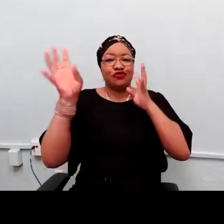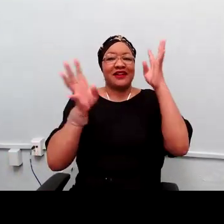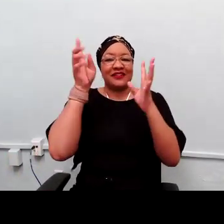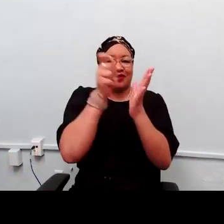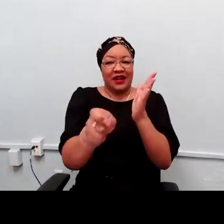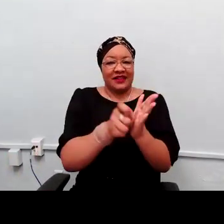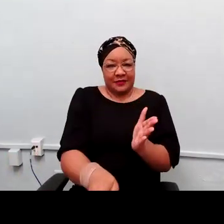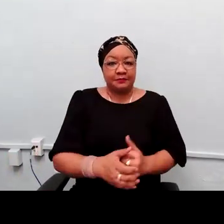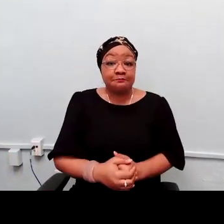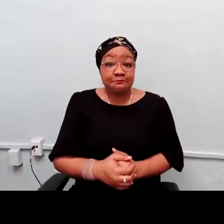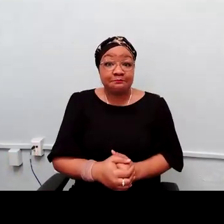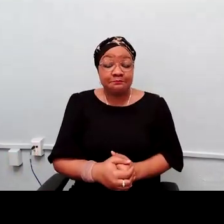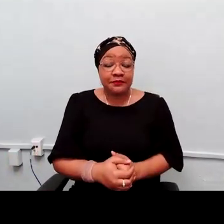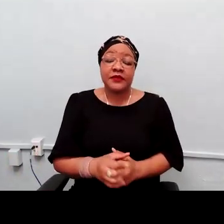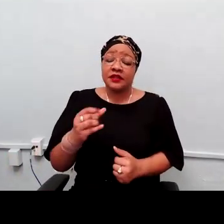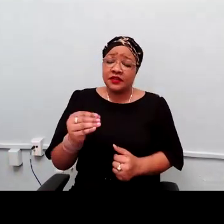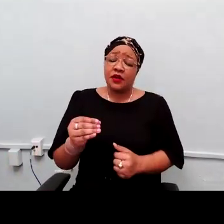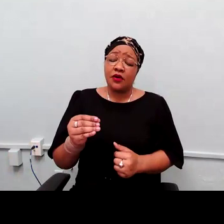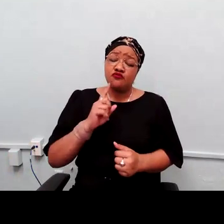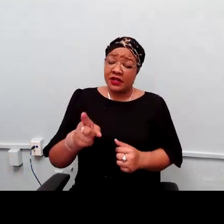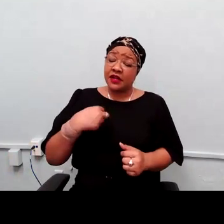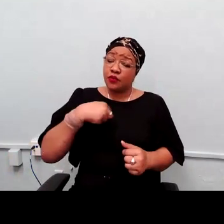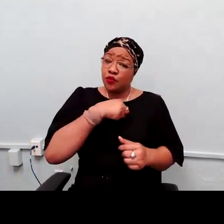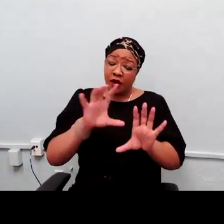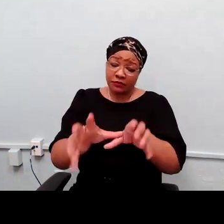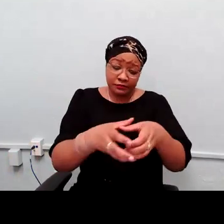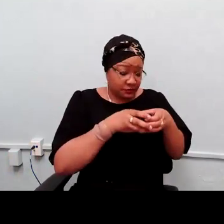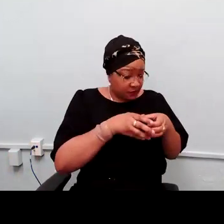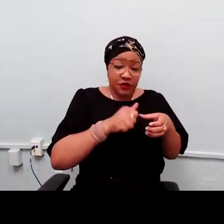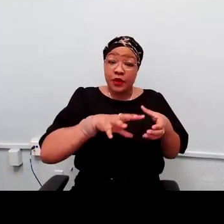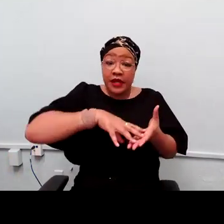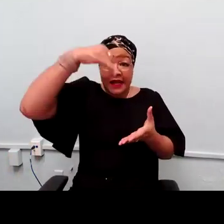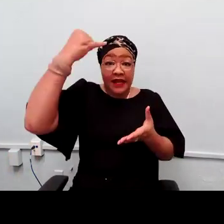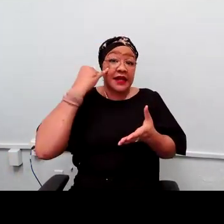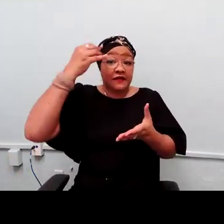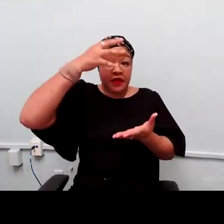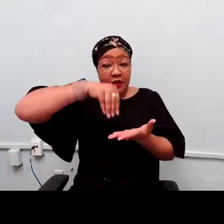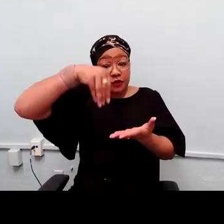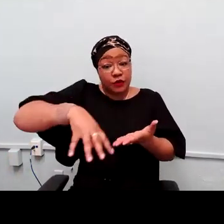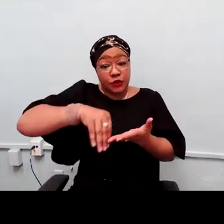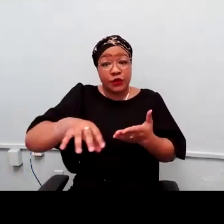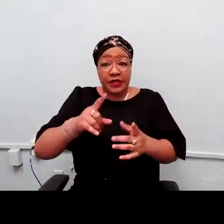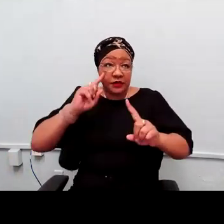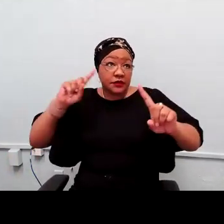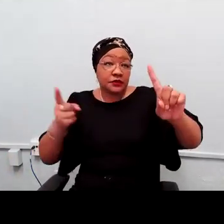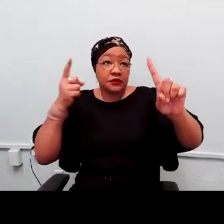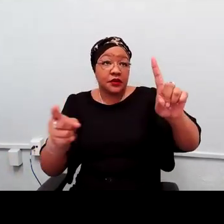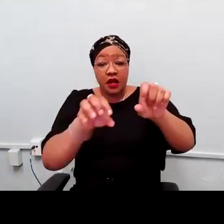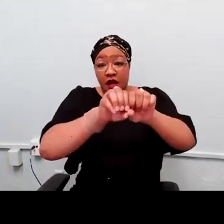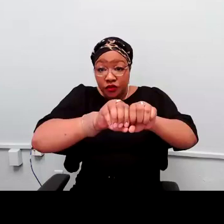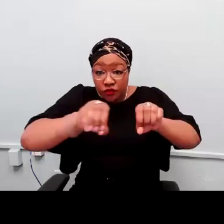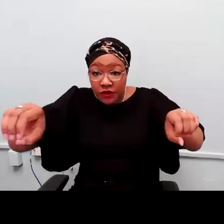housed like in an interdisciplinary unit, right? So students that are getting their degree, their concentration in creative